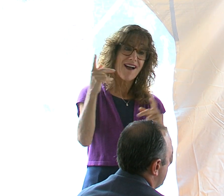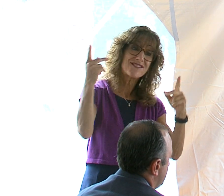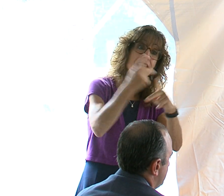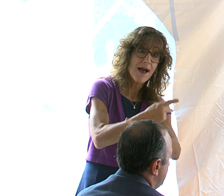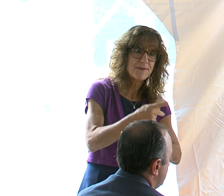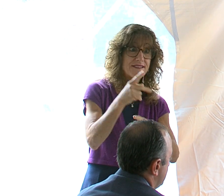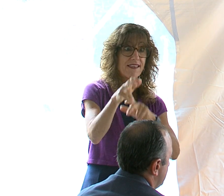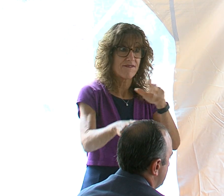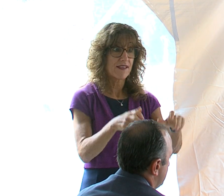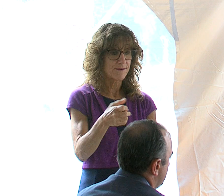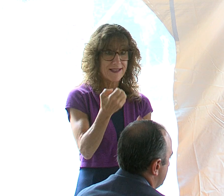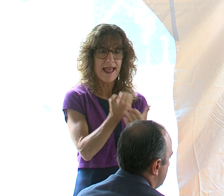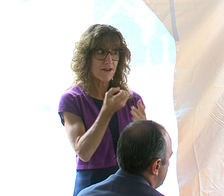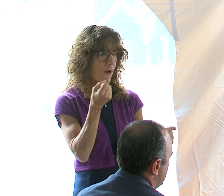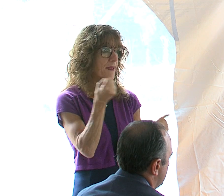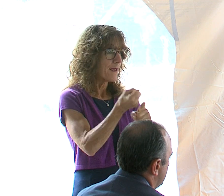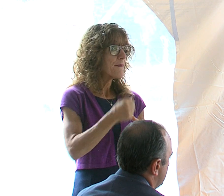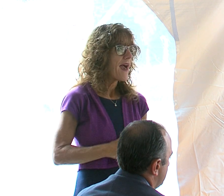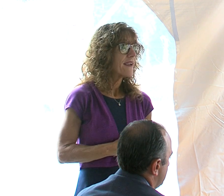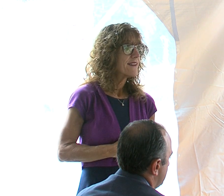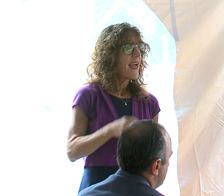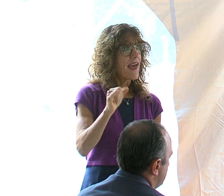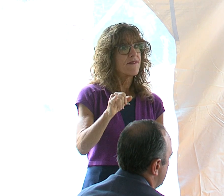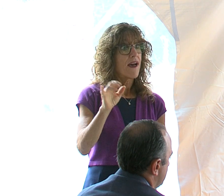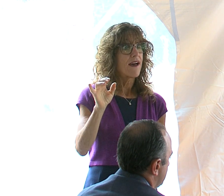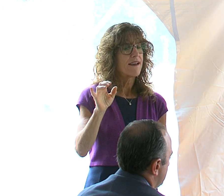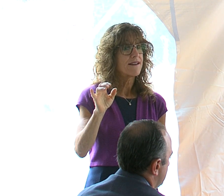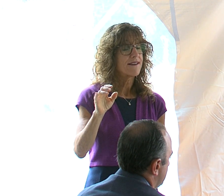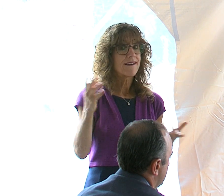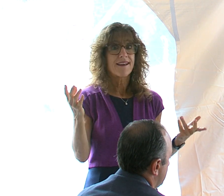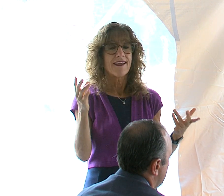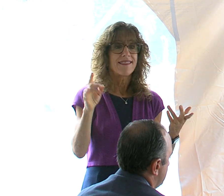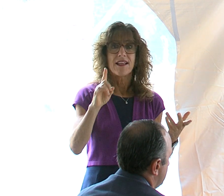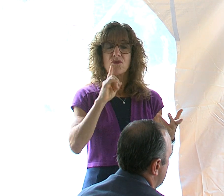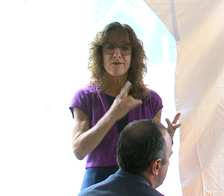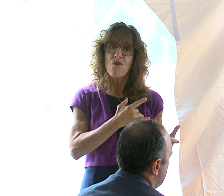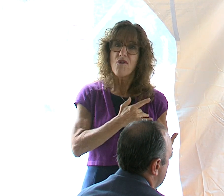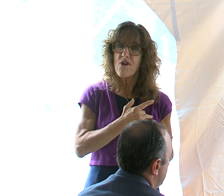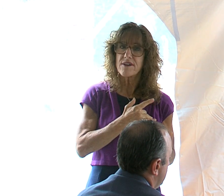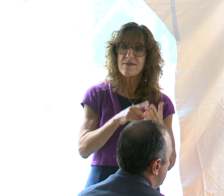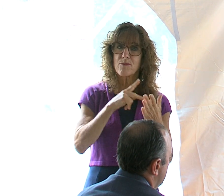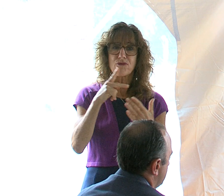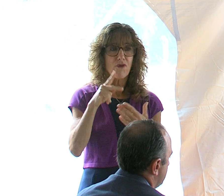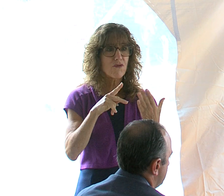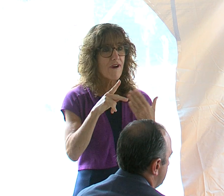far as economic impact. And that really is, you know, the heart of these